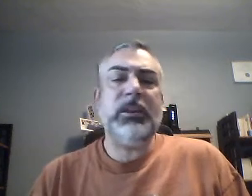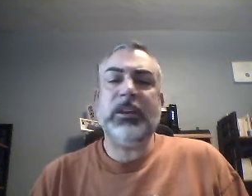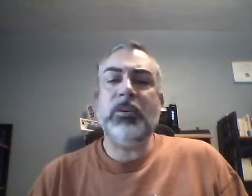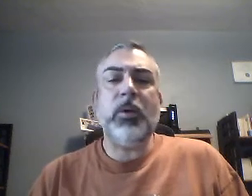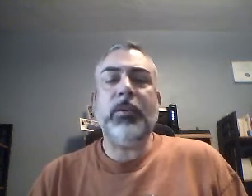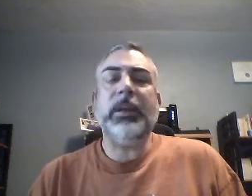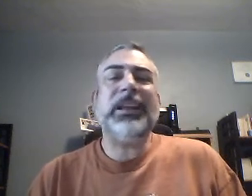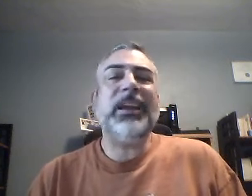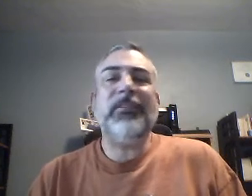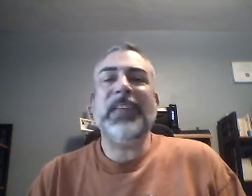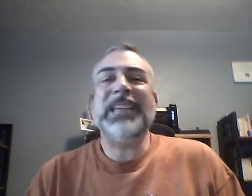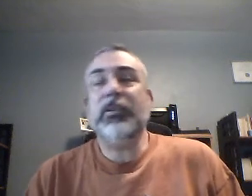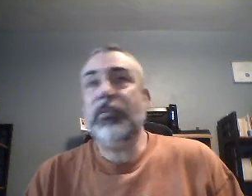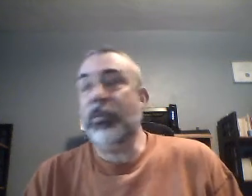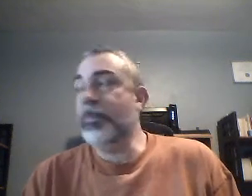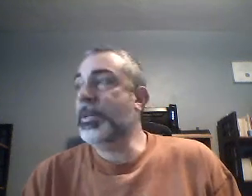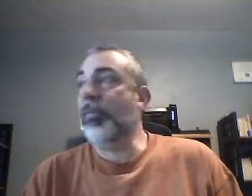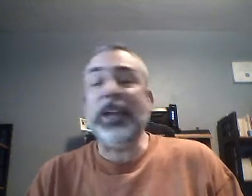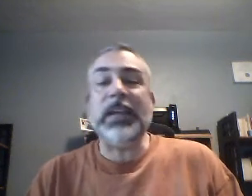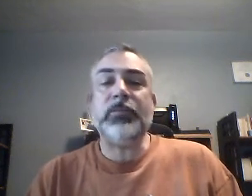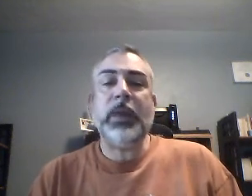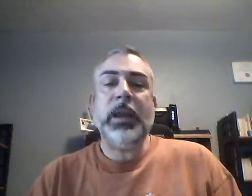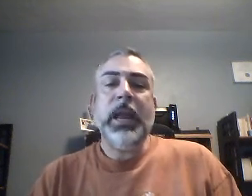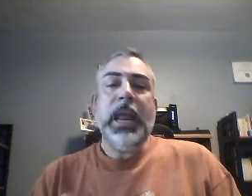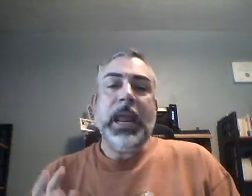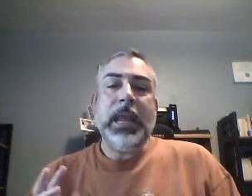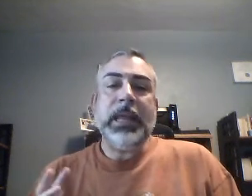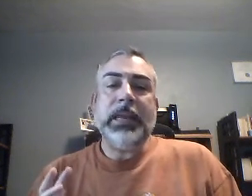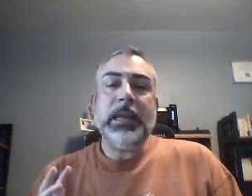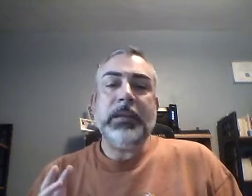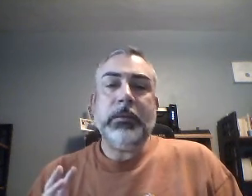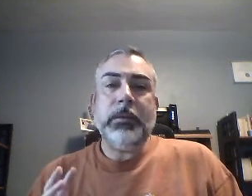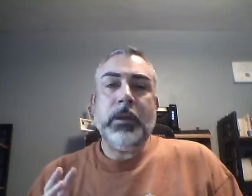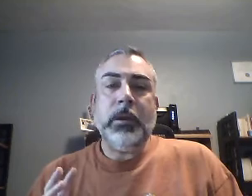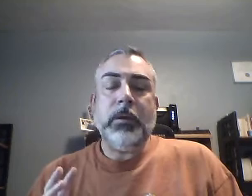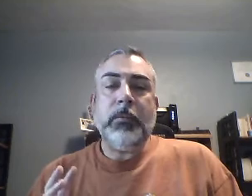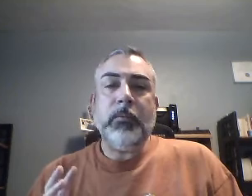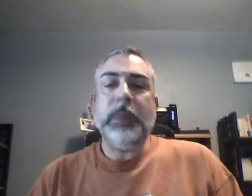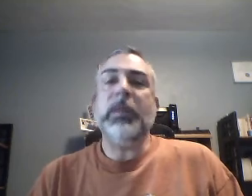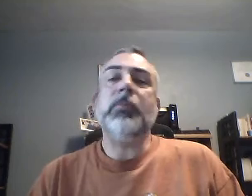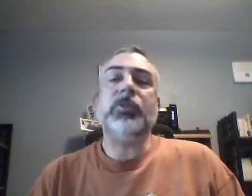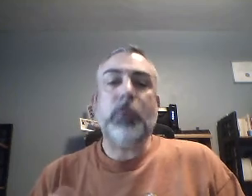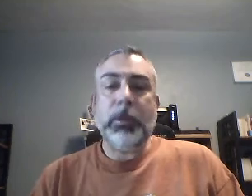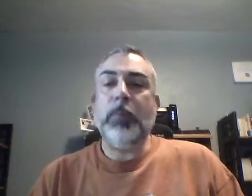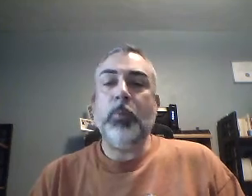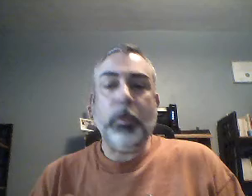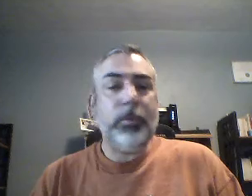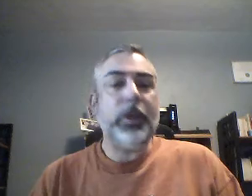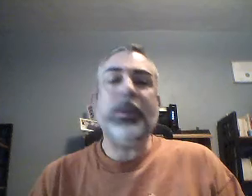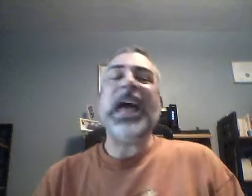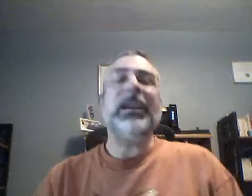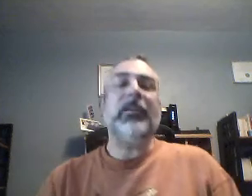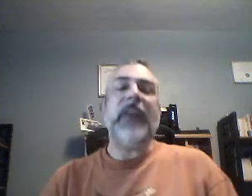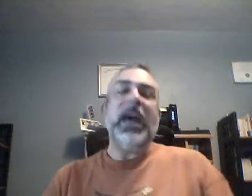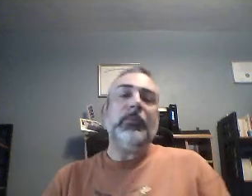like no other, and it kind of lasted for several days. Right. And many people started to become more politically active